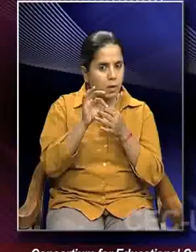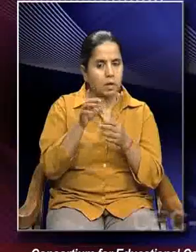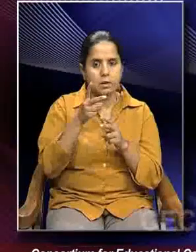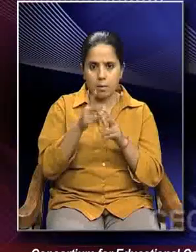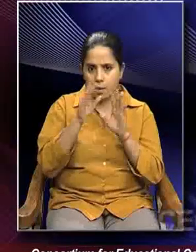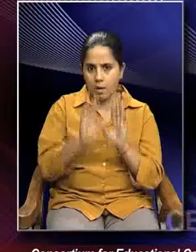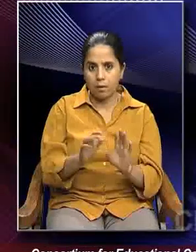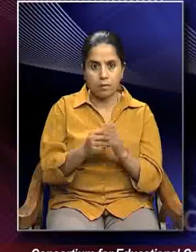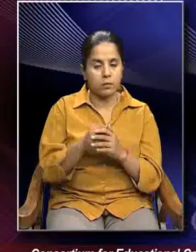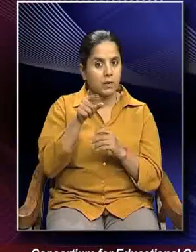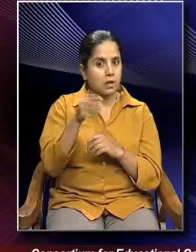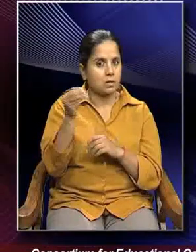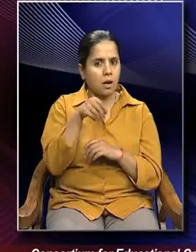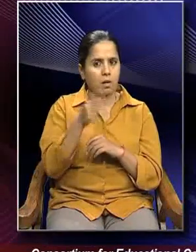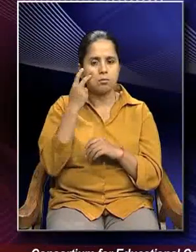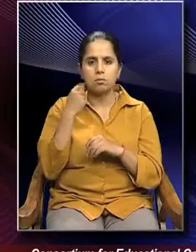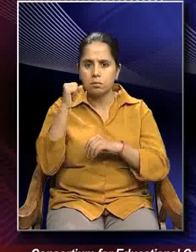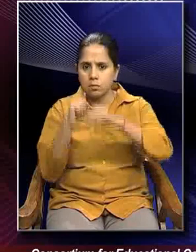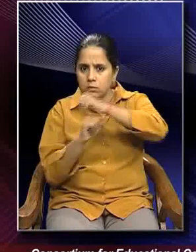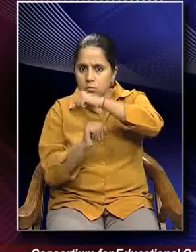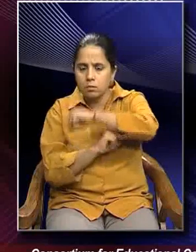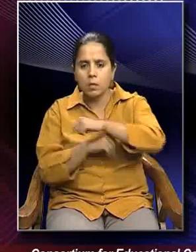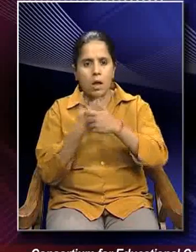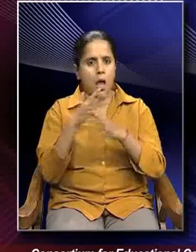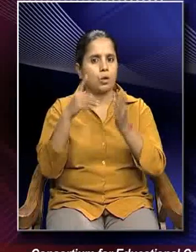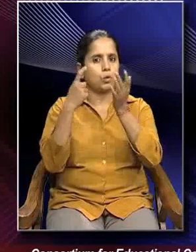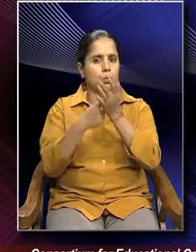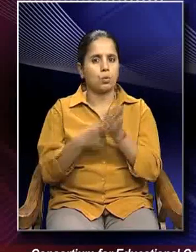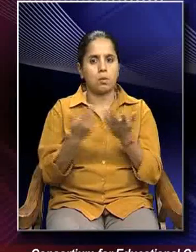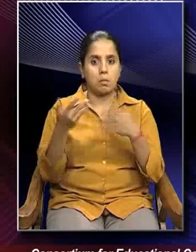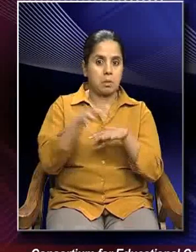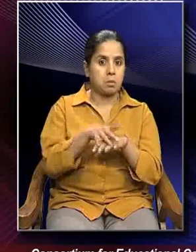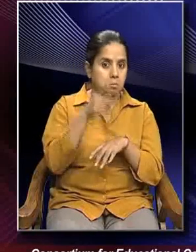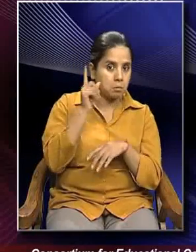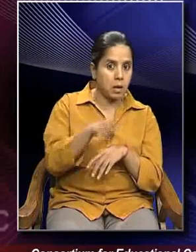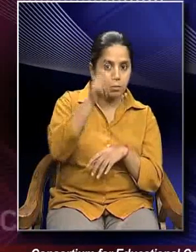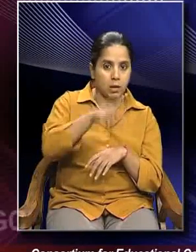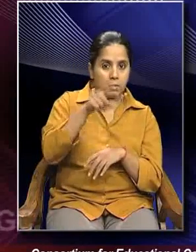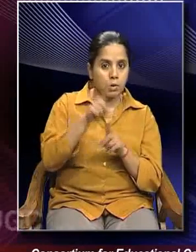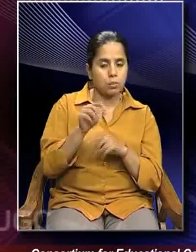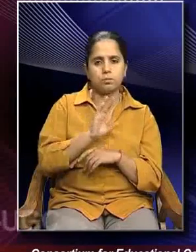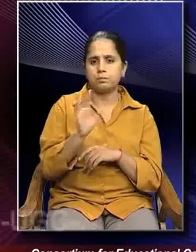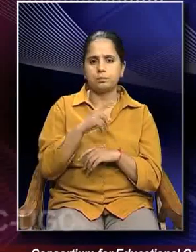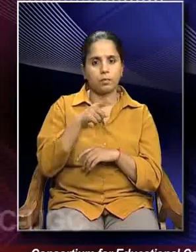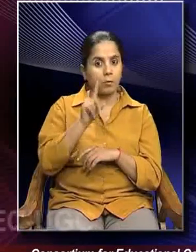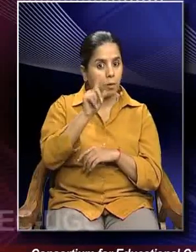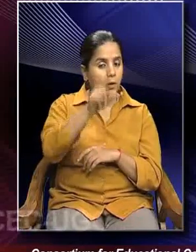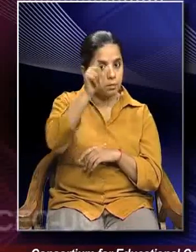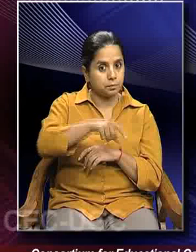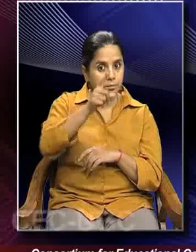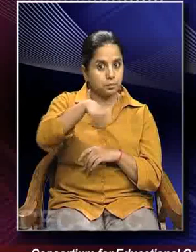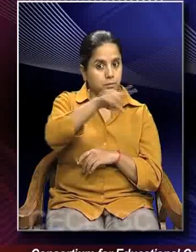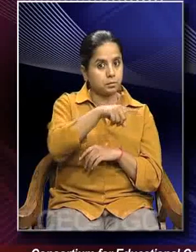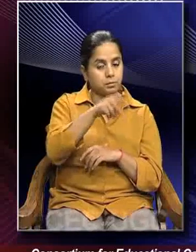exists. So, in such a structure, no rules are binding on the individual, but the individual